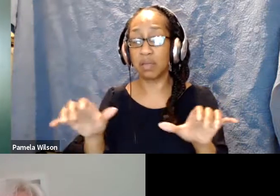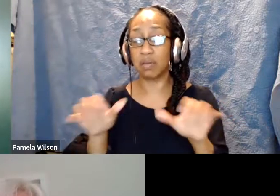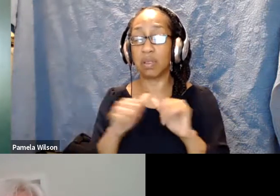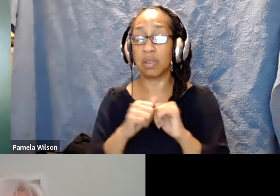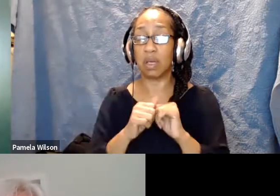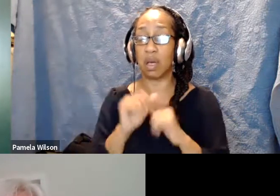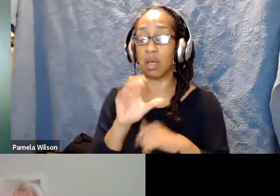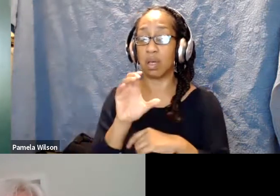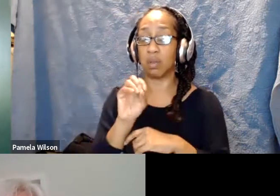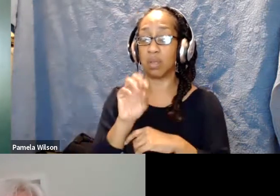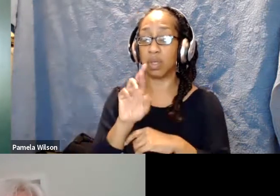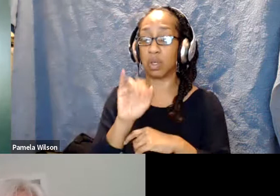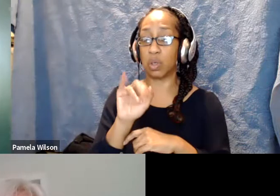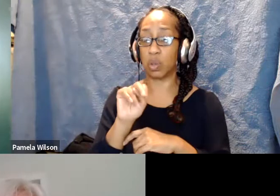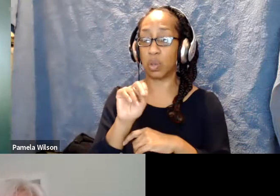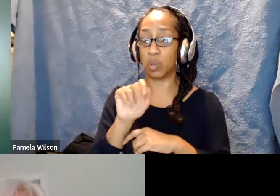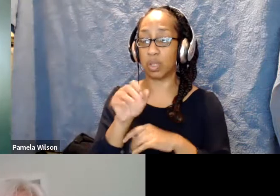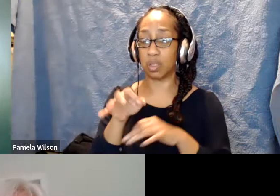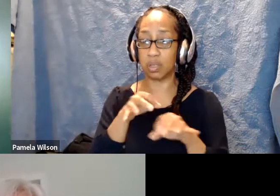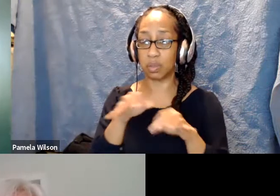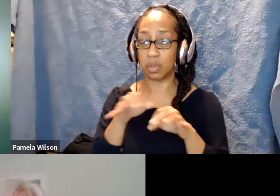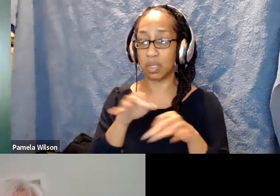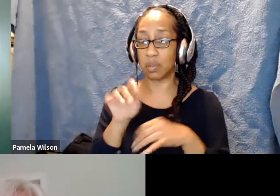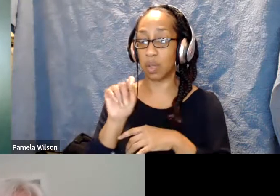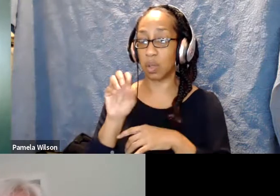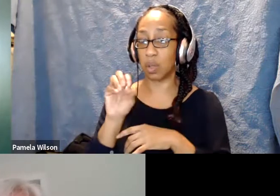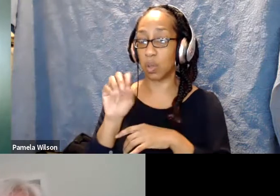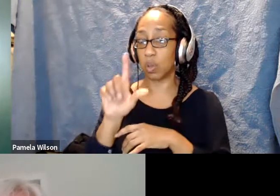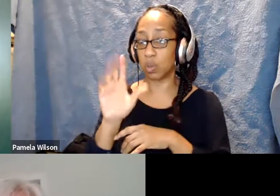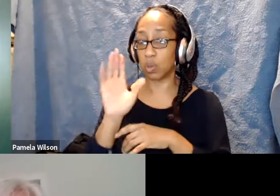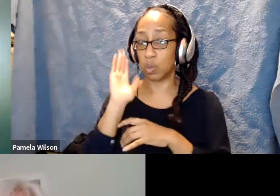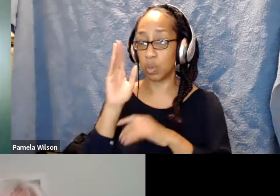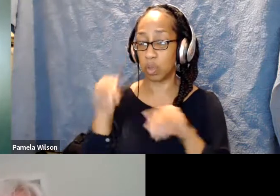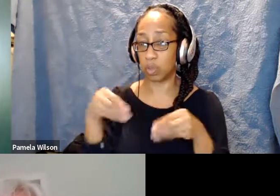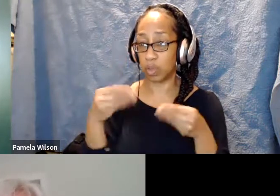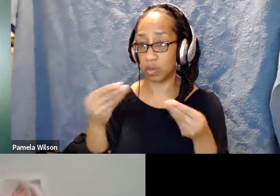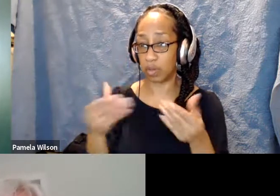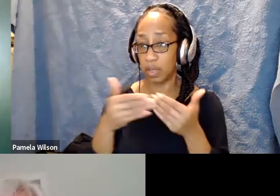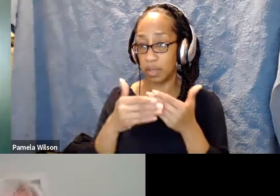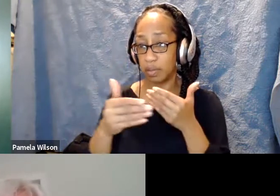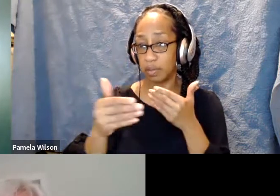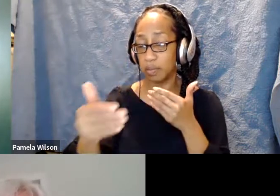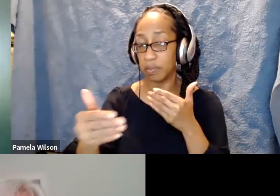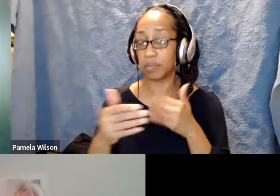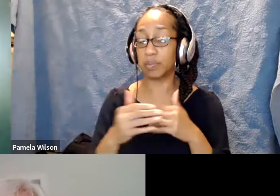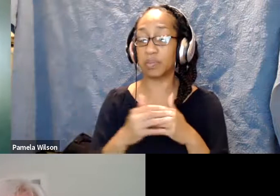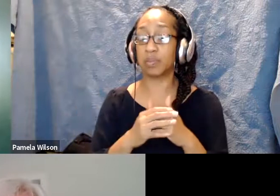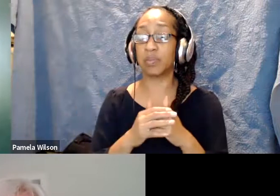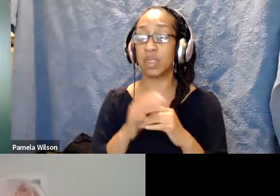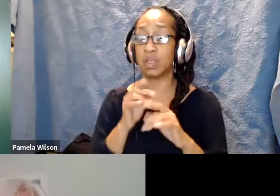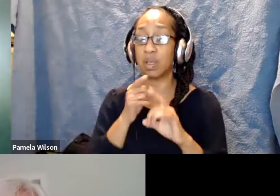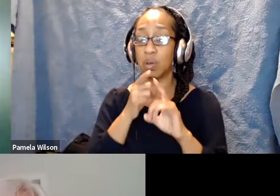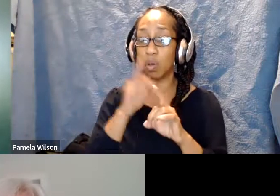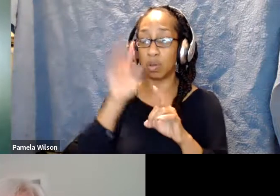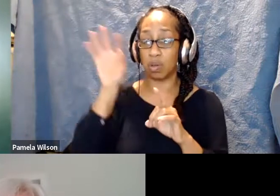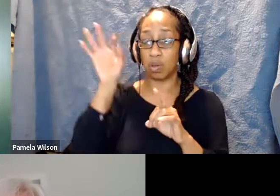mentioned the tools that we'll be providing as we move forward in our initiative at the federal